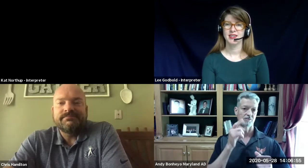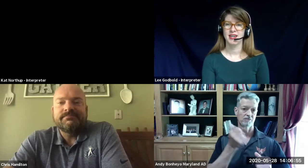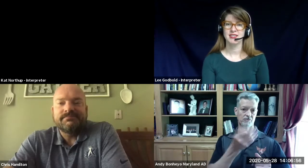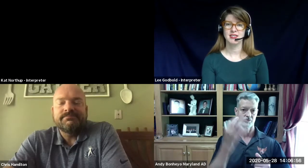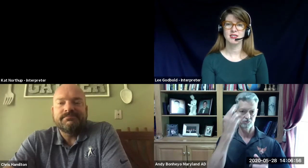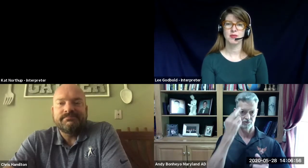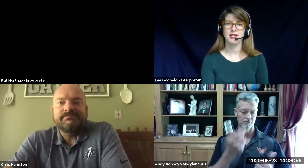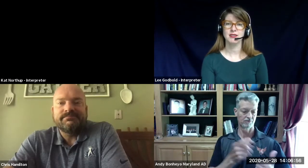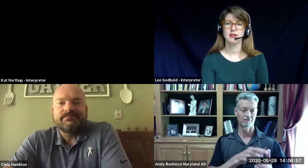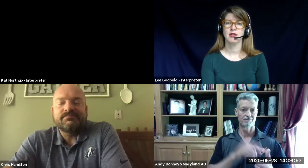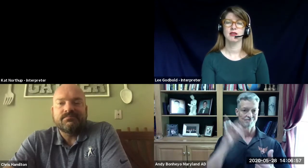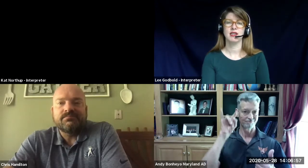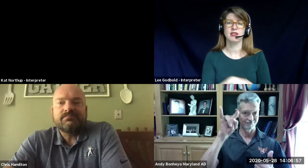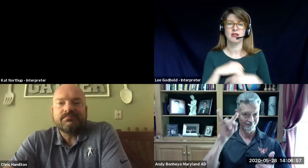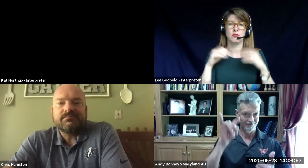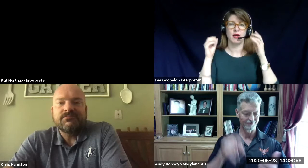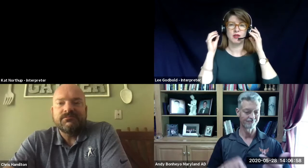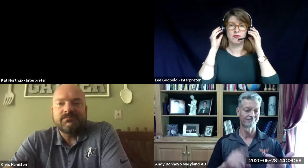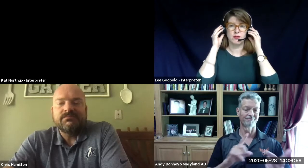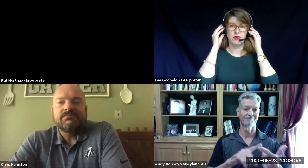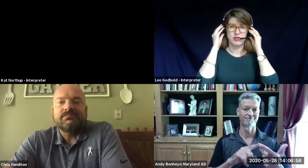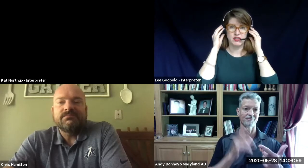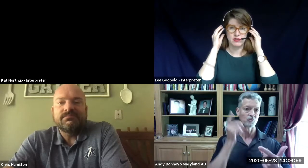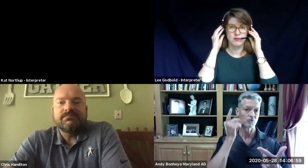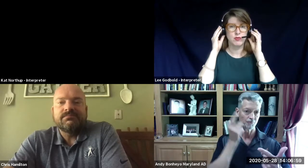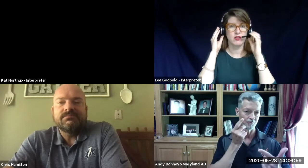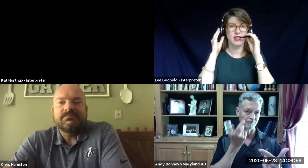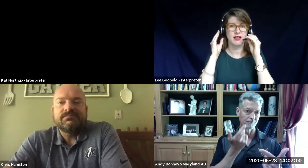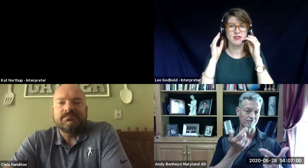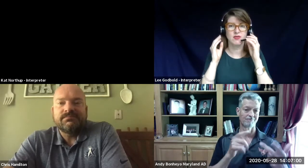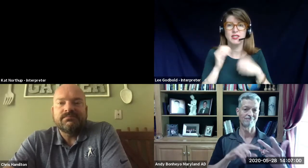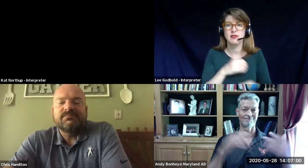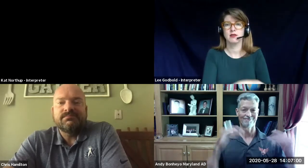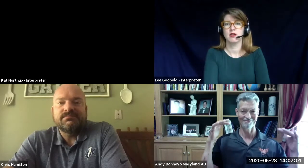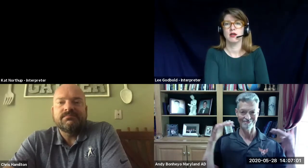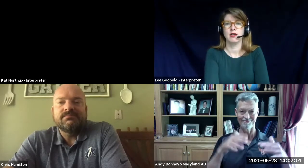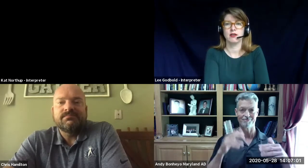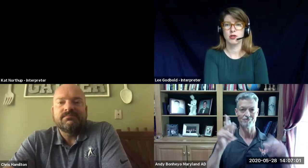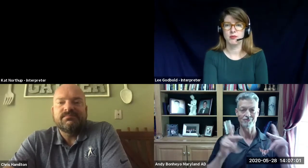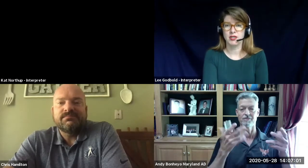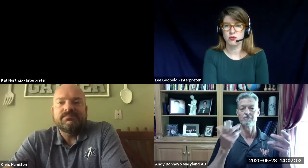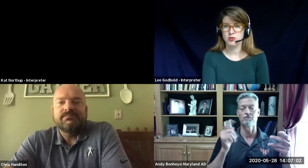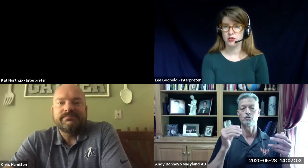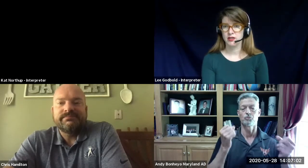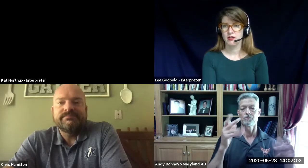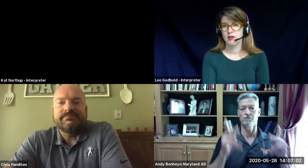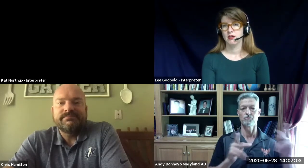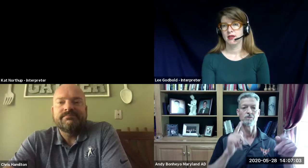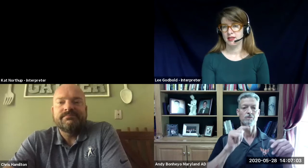I suspect that it's not going to be happening for a few reasons. Part of that is flights, another part being dormitory, and then another